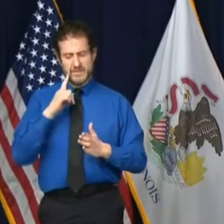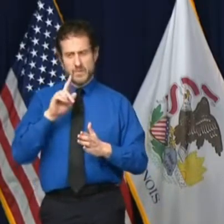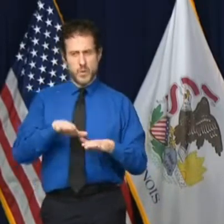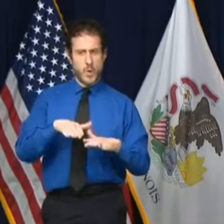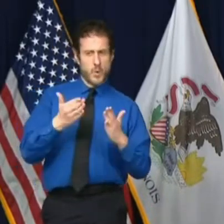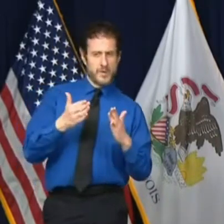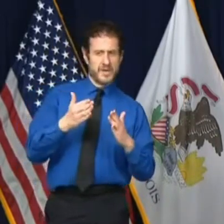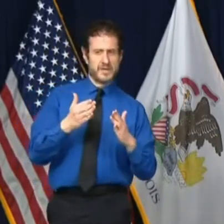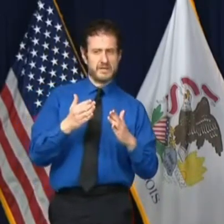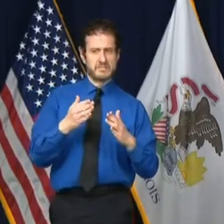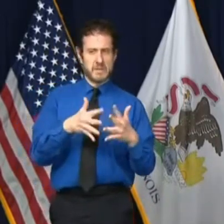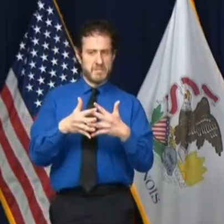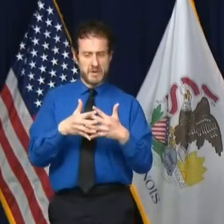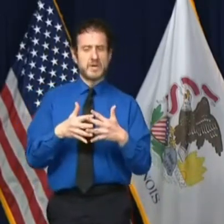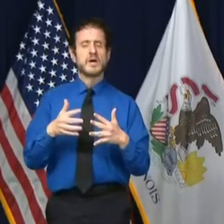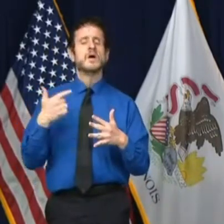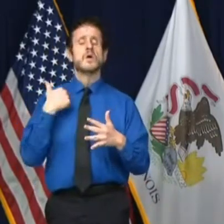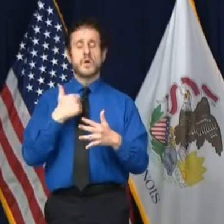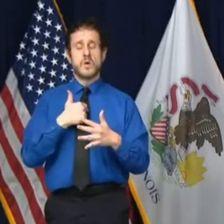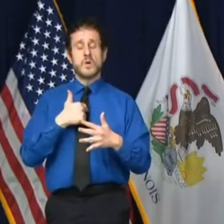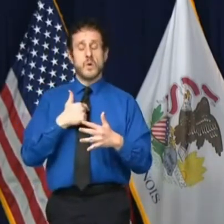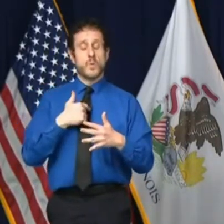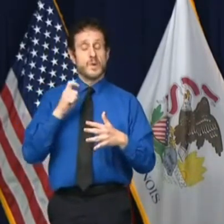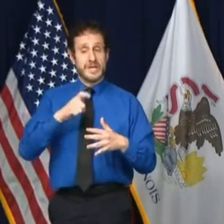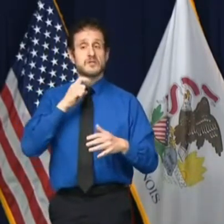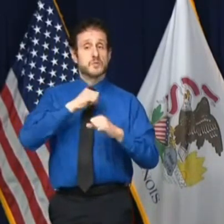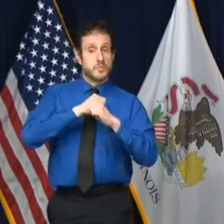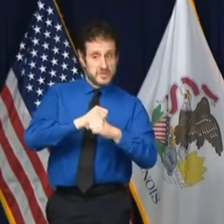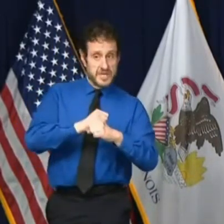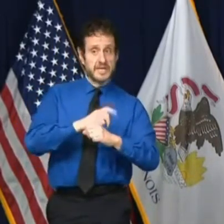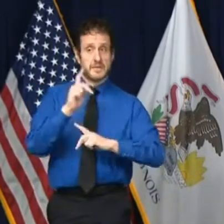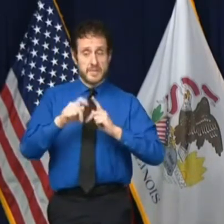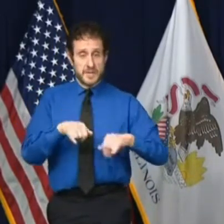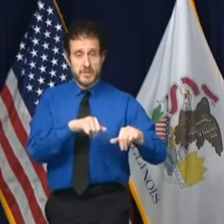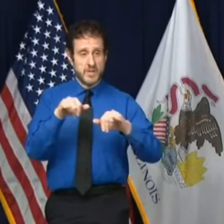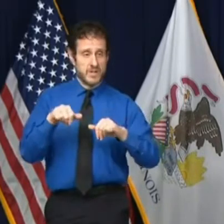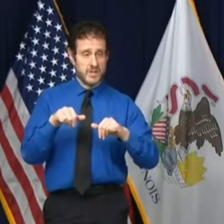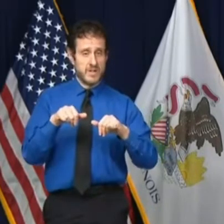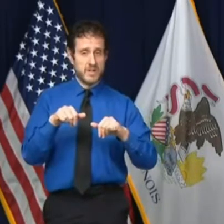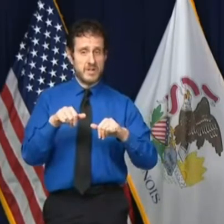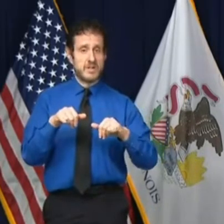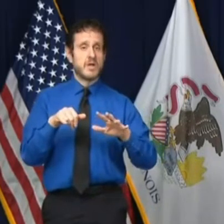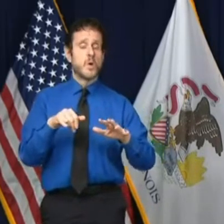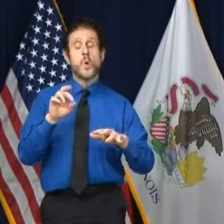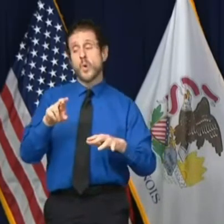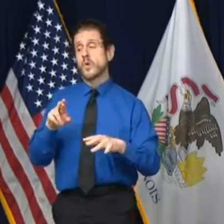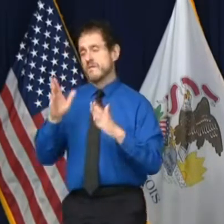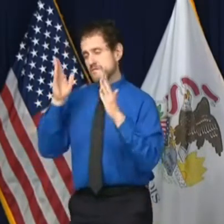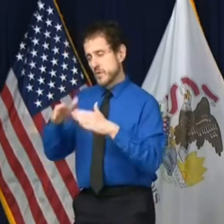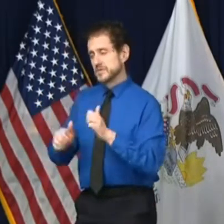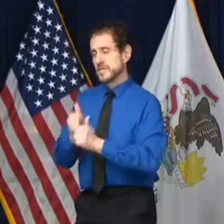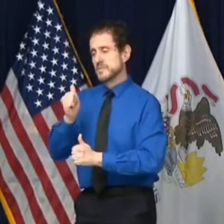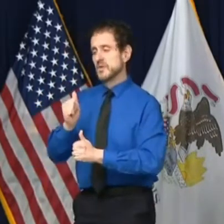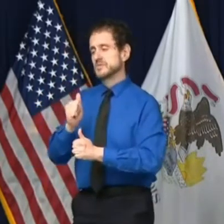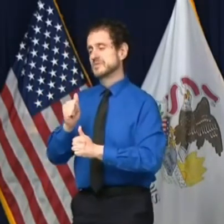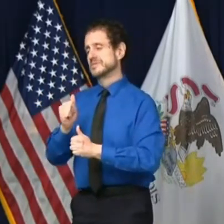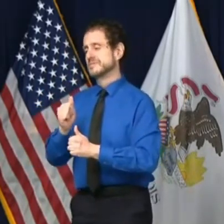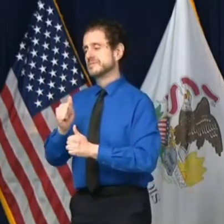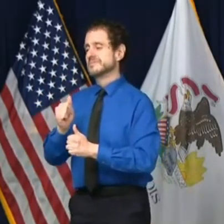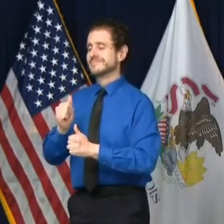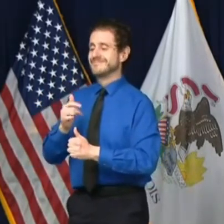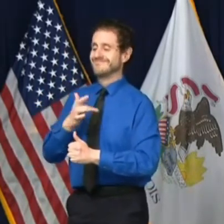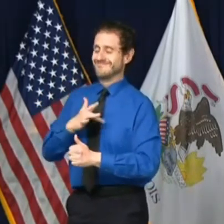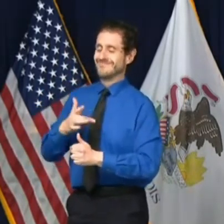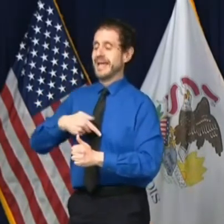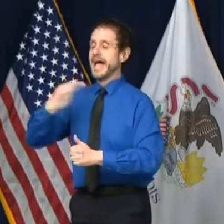to pivot our focus on protecting everyone to focusing on the most vulnerable. Is that something that you are considering